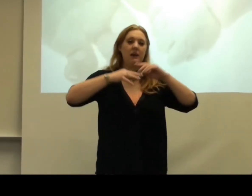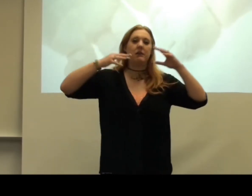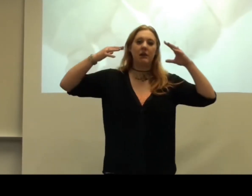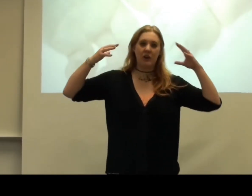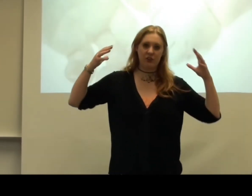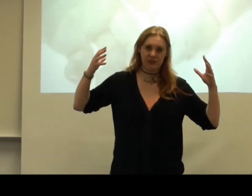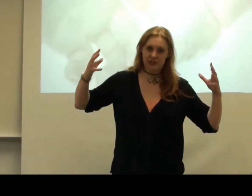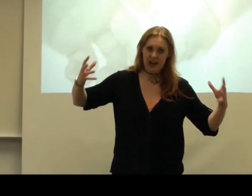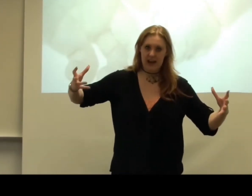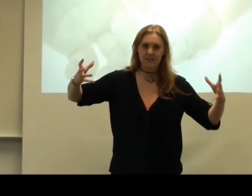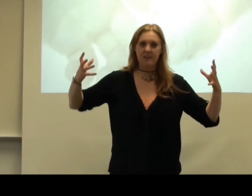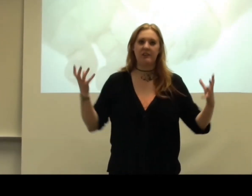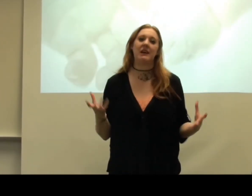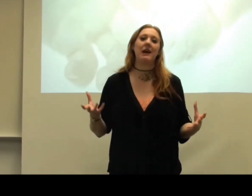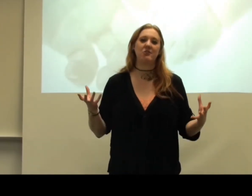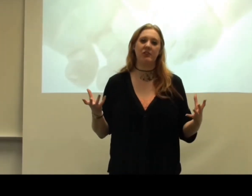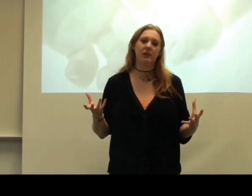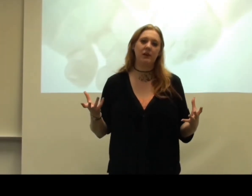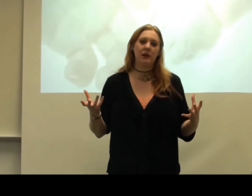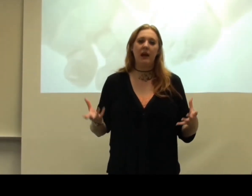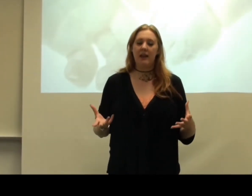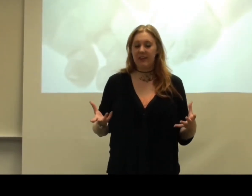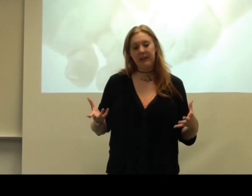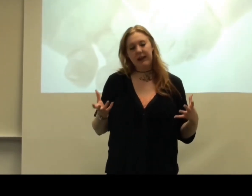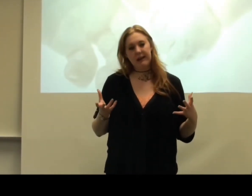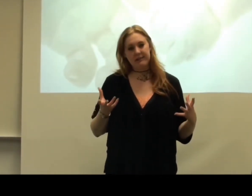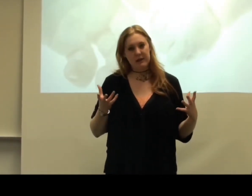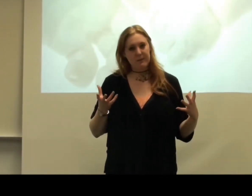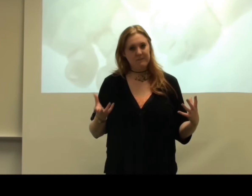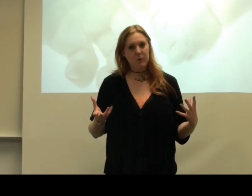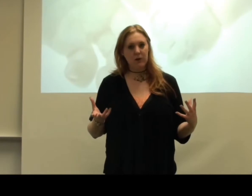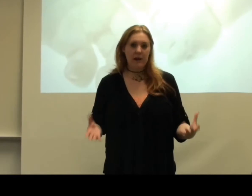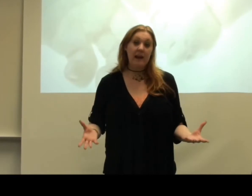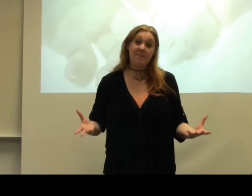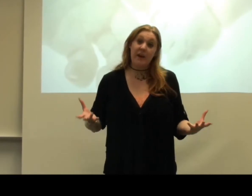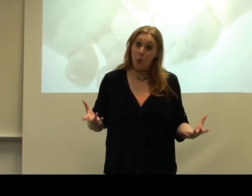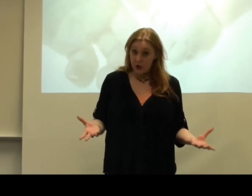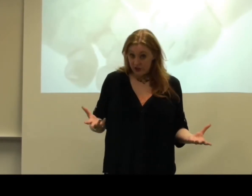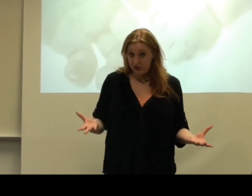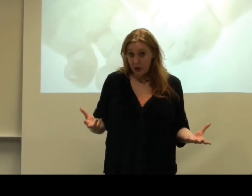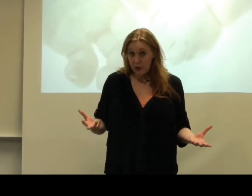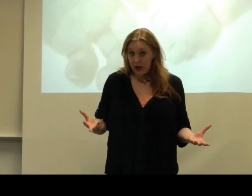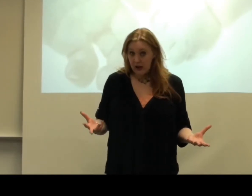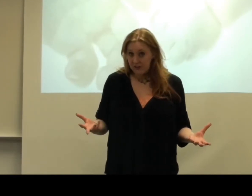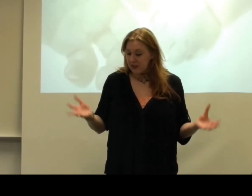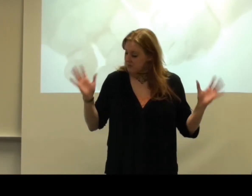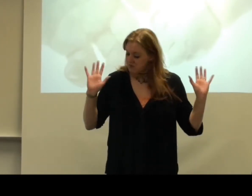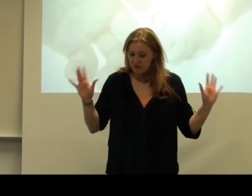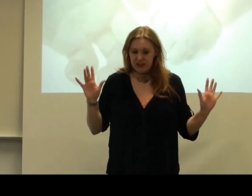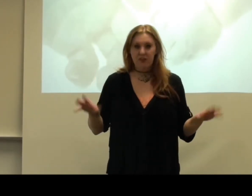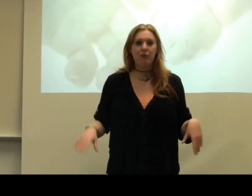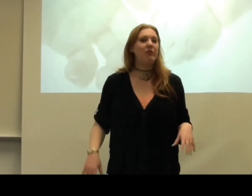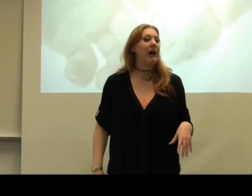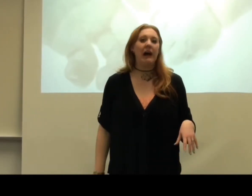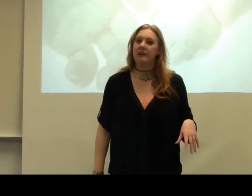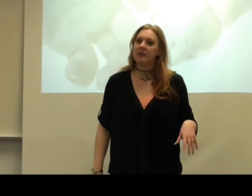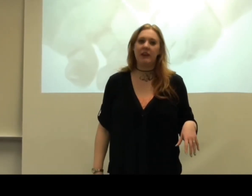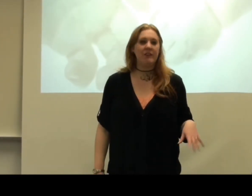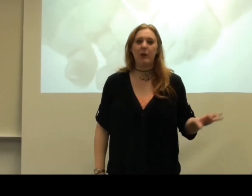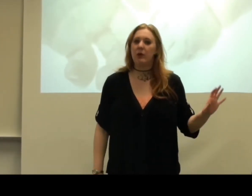then understand this connection. And then, like I said before, if they want to show it off, then fine, once